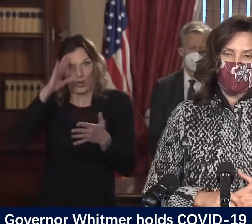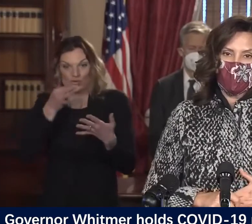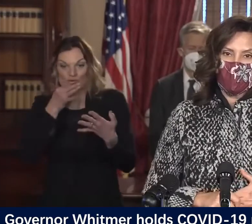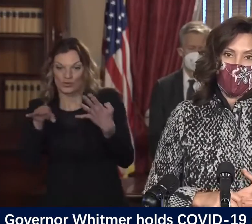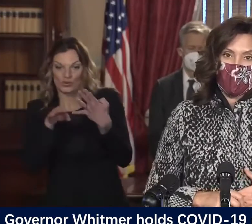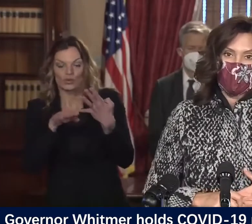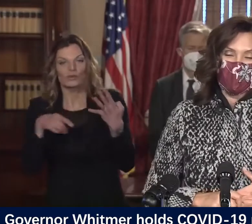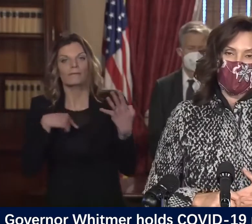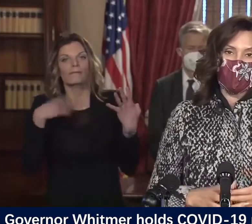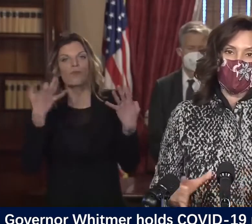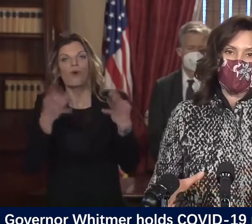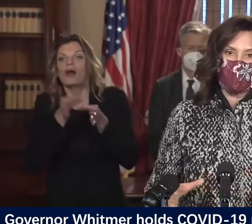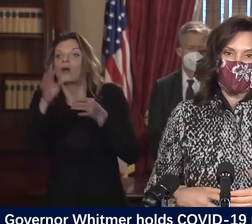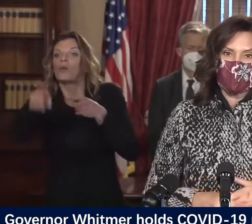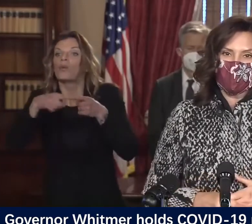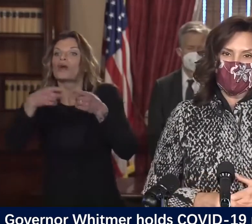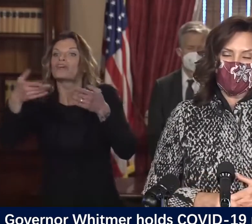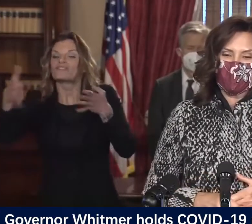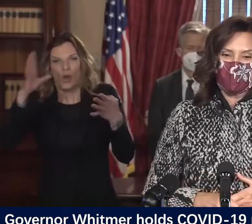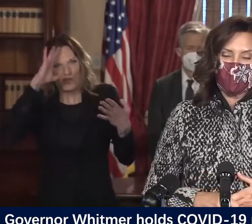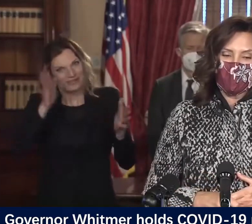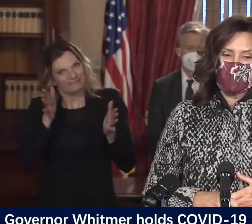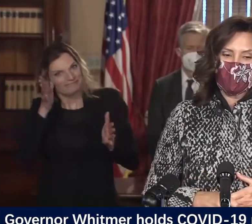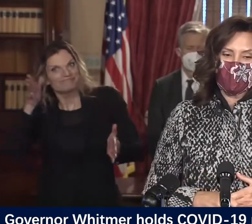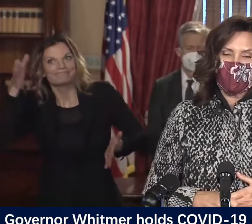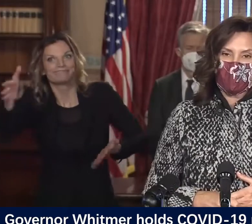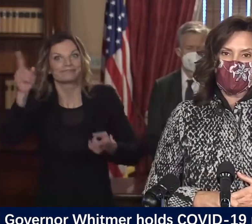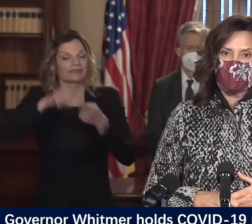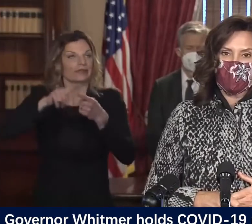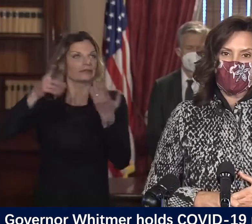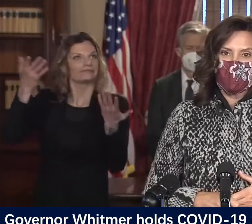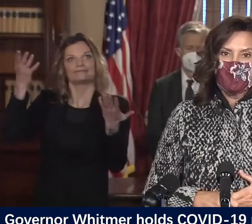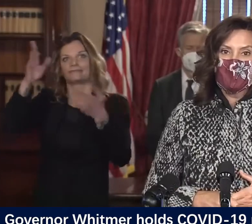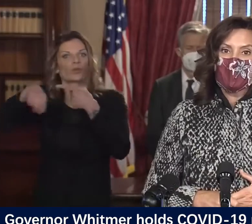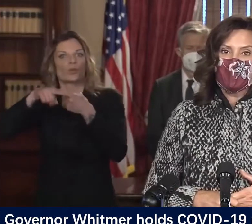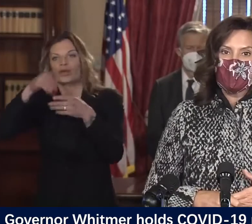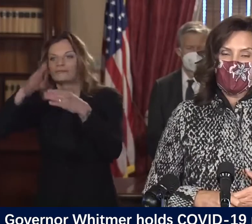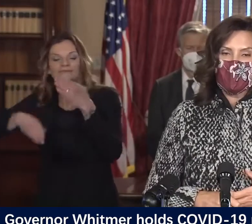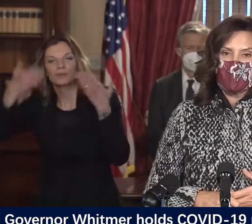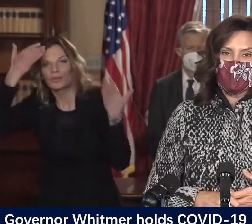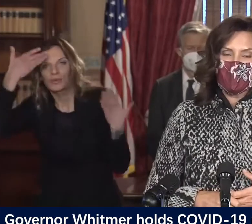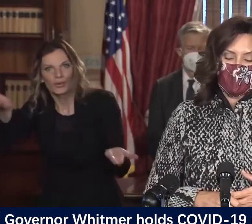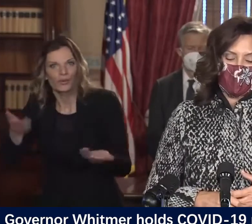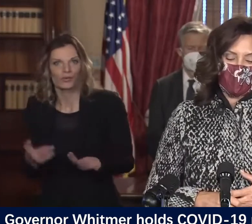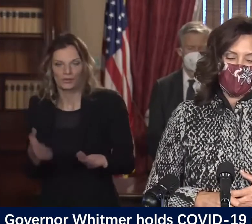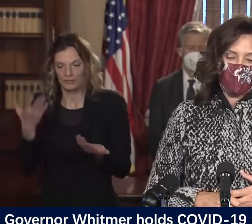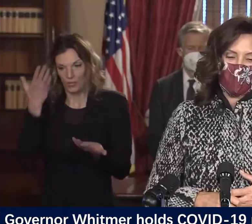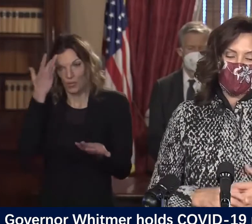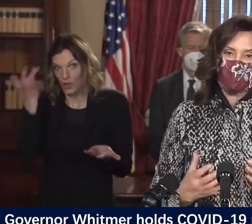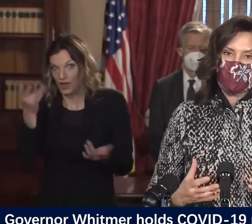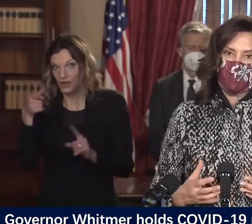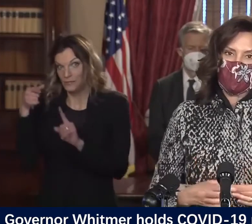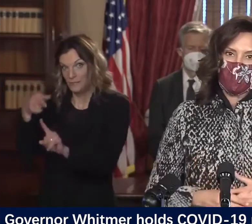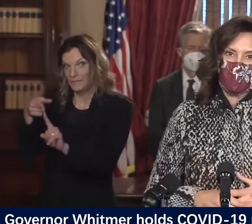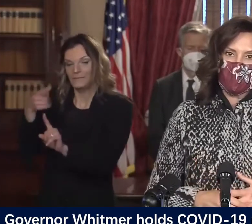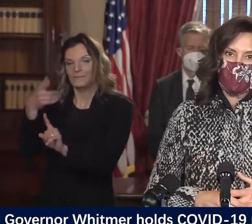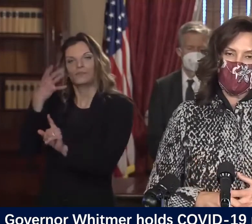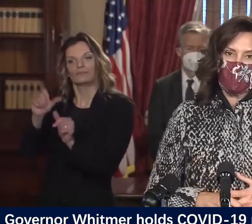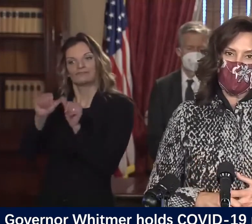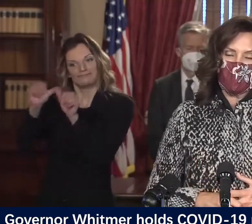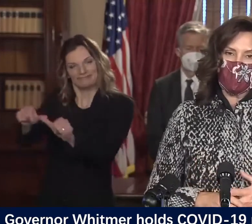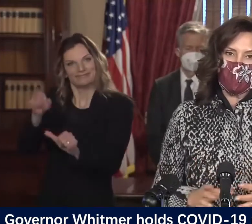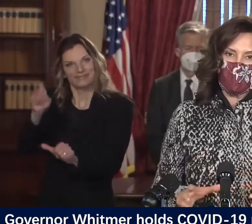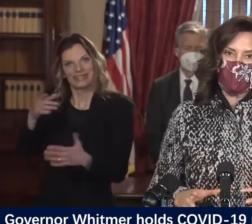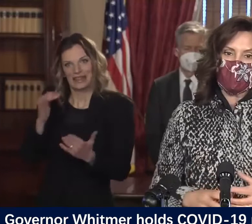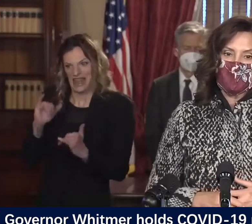predecessor, I never agreed with that. And I would like to see that eliminated, the restrictions on